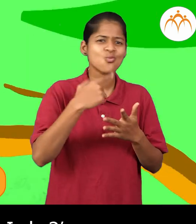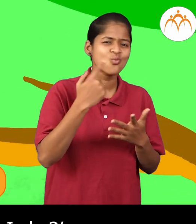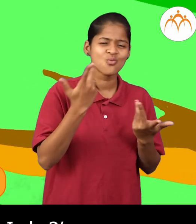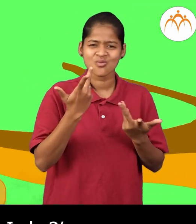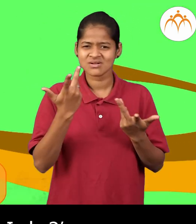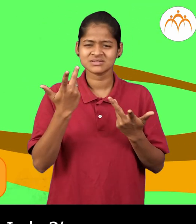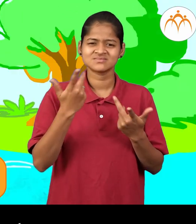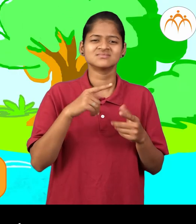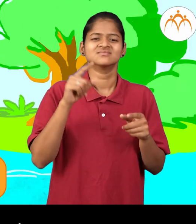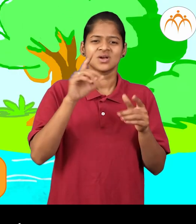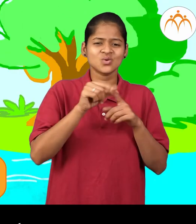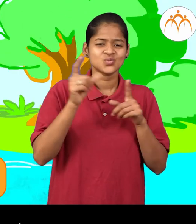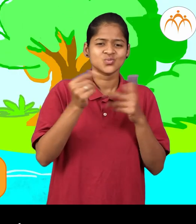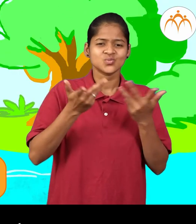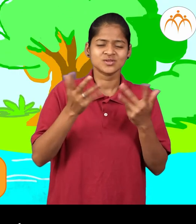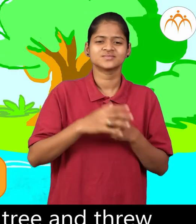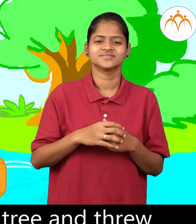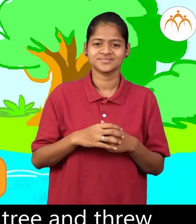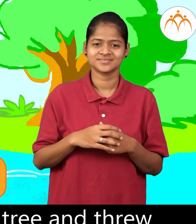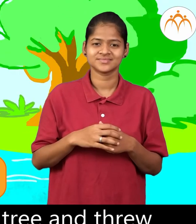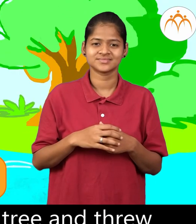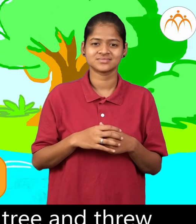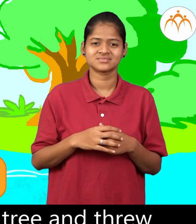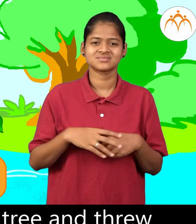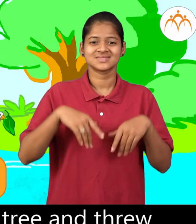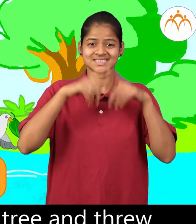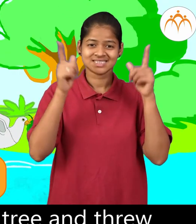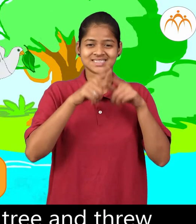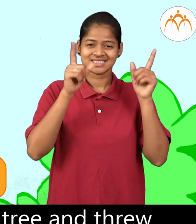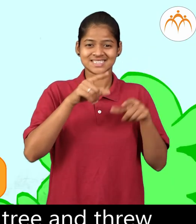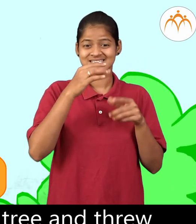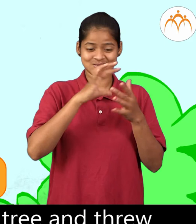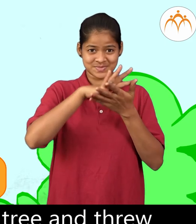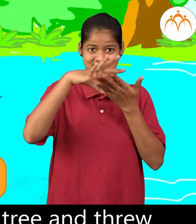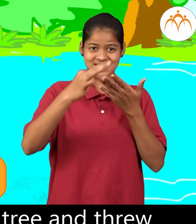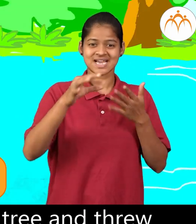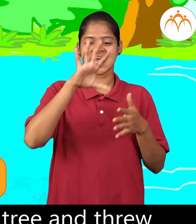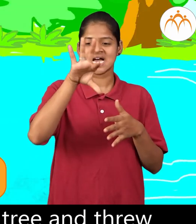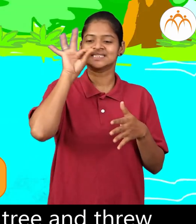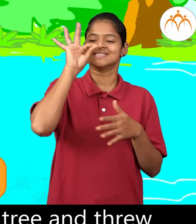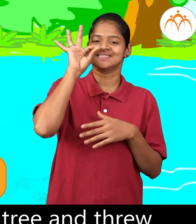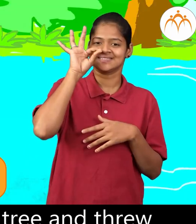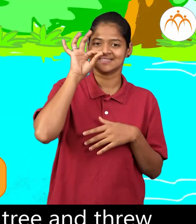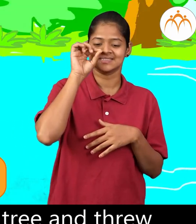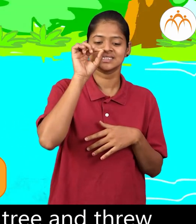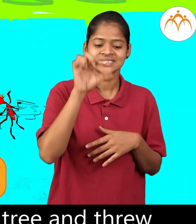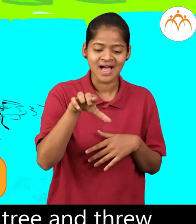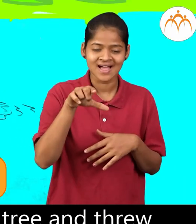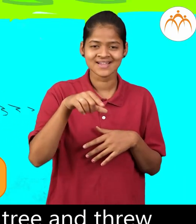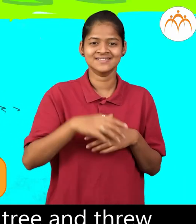in a moment it plucked a leaf of the tree and threw it towards the ant